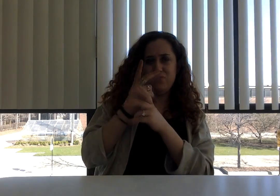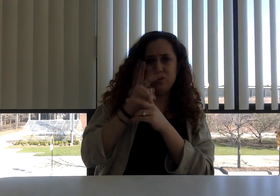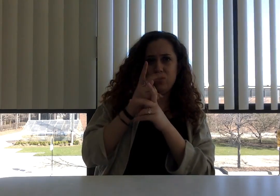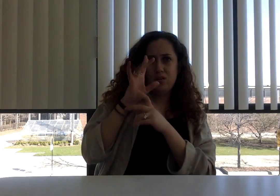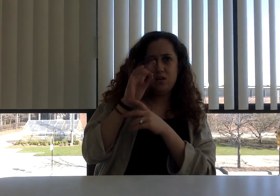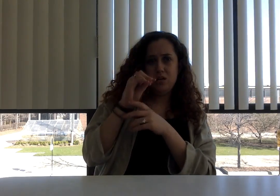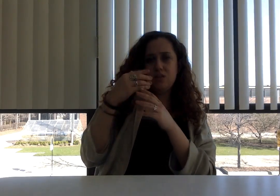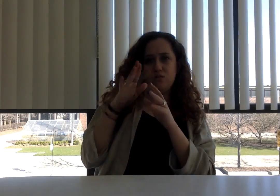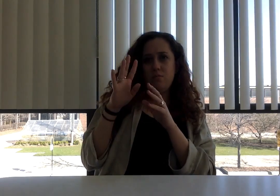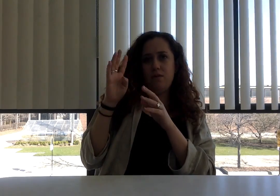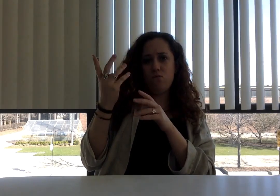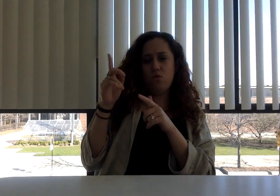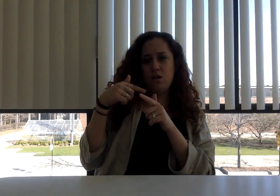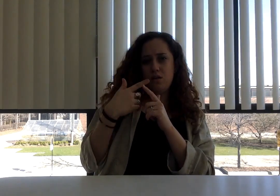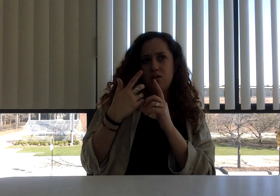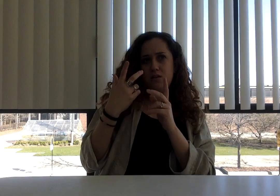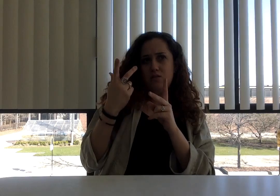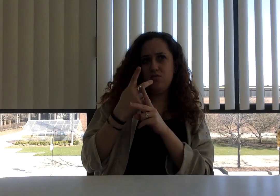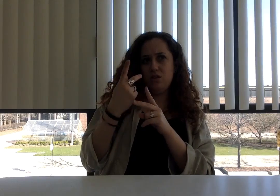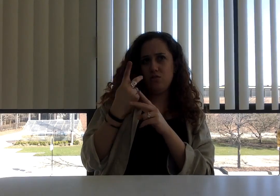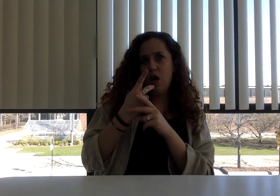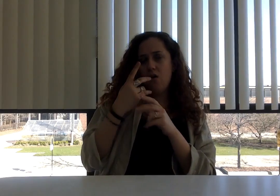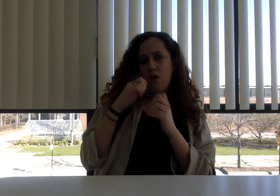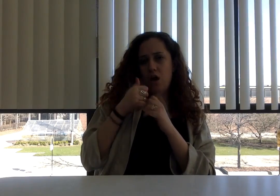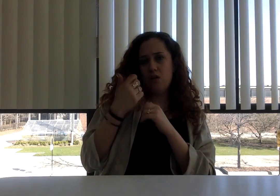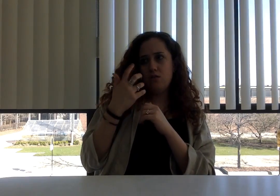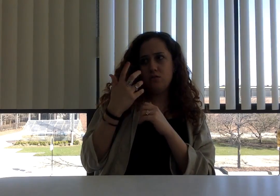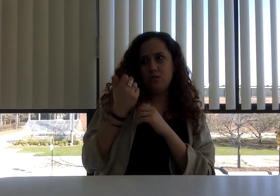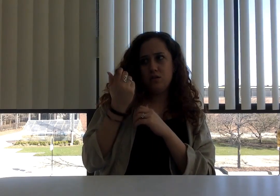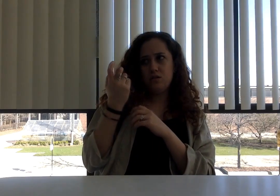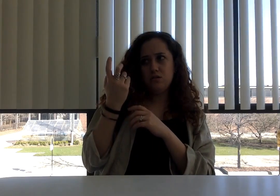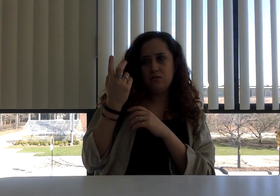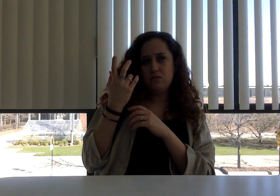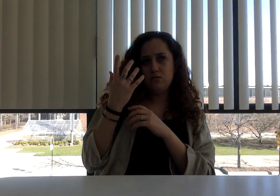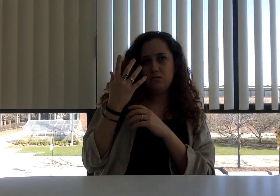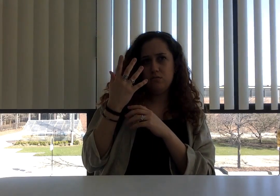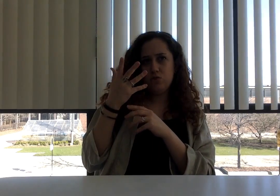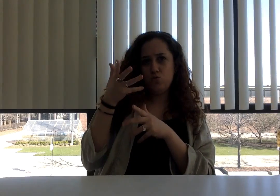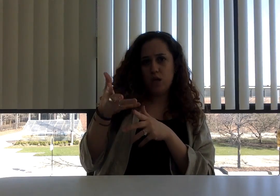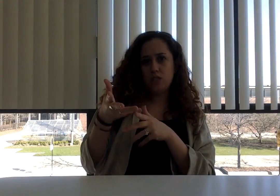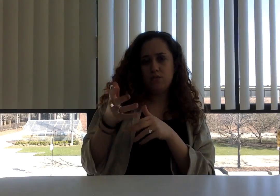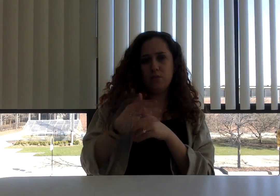All right, 10 and 11 conjugate questions. So any questions or comments there?